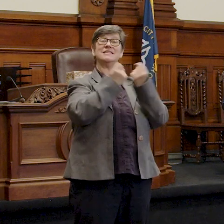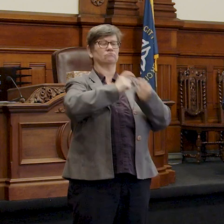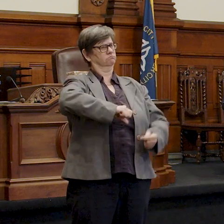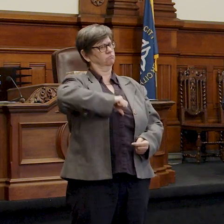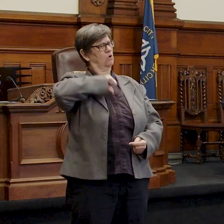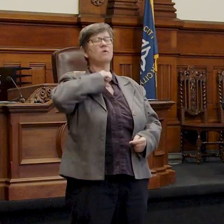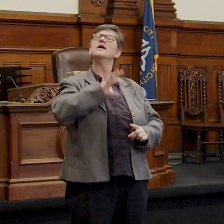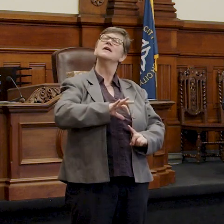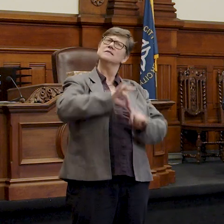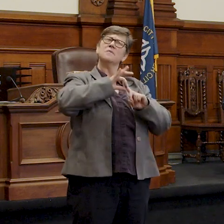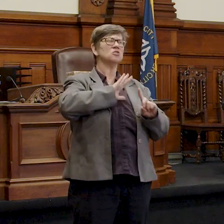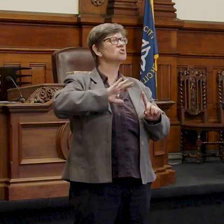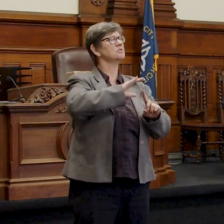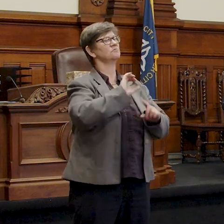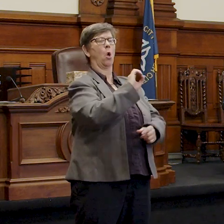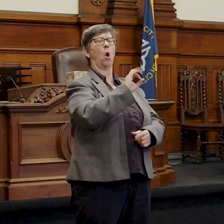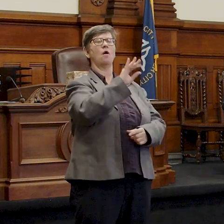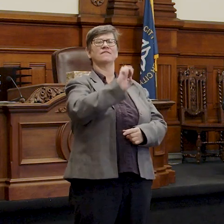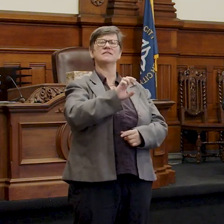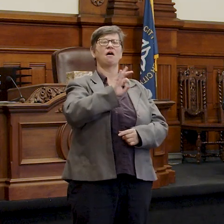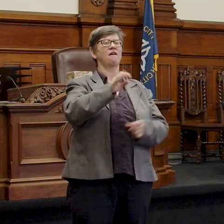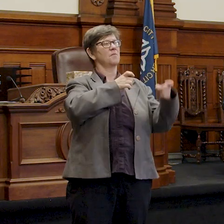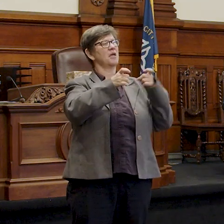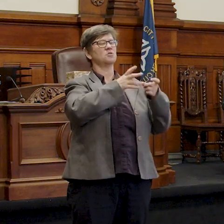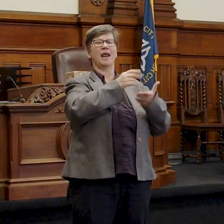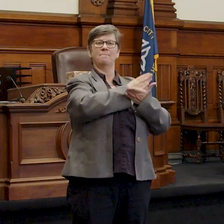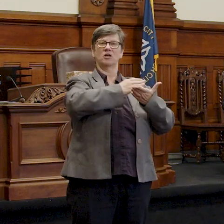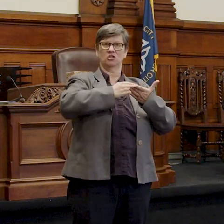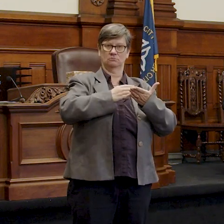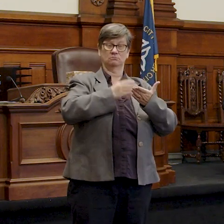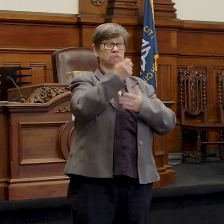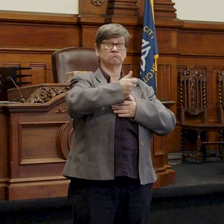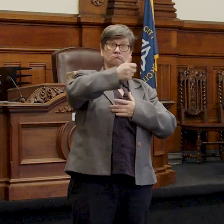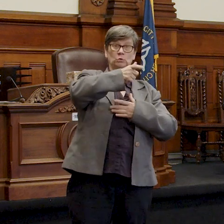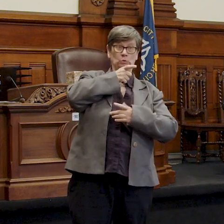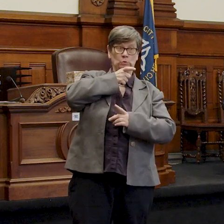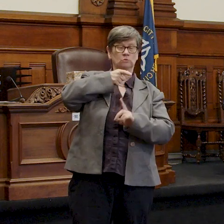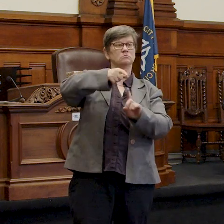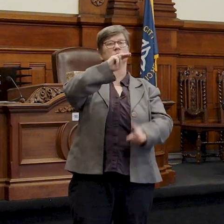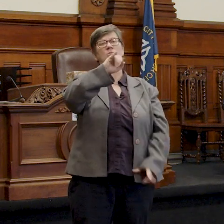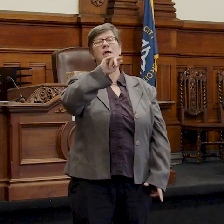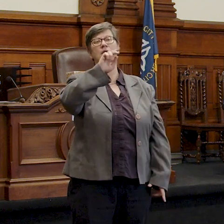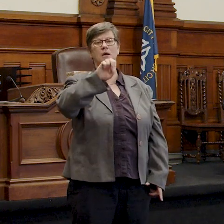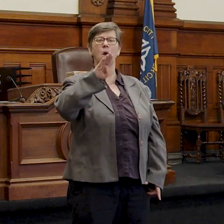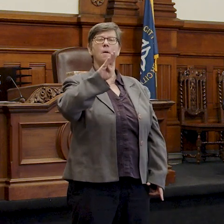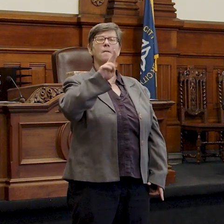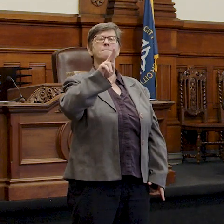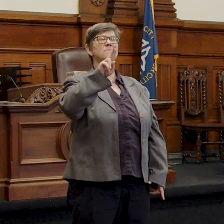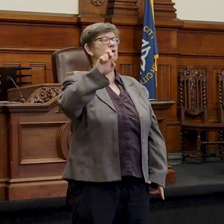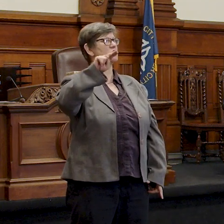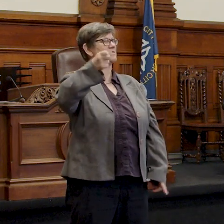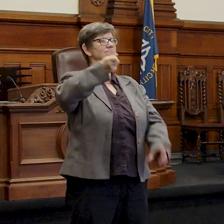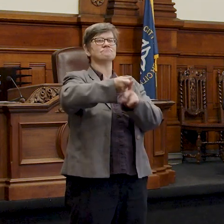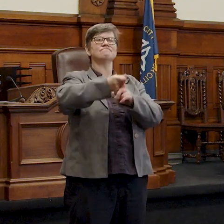Budget, under the leadership of Director Mike Burns, who will provide a more detailed description of his spending plan in a few